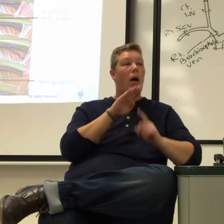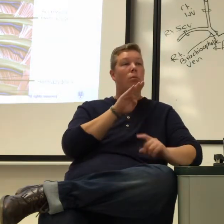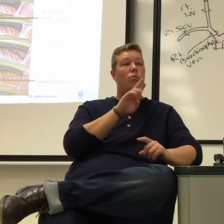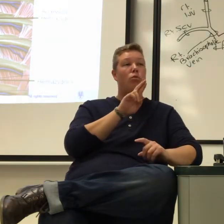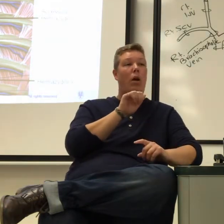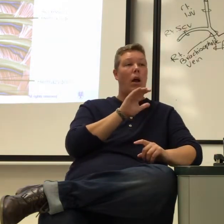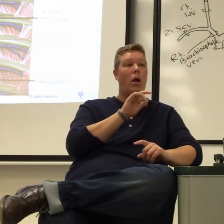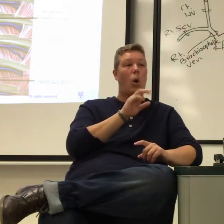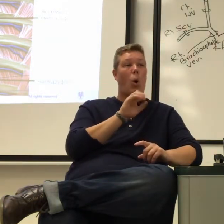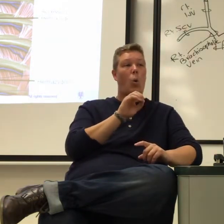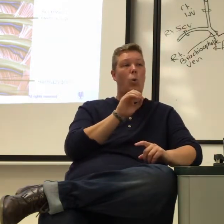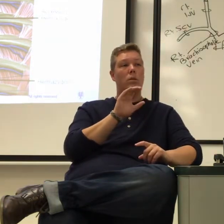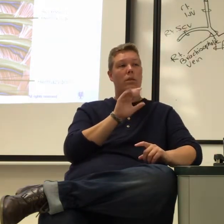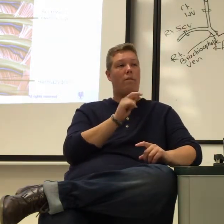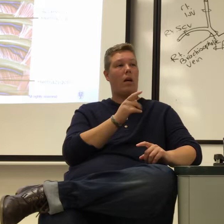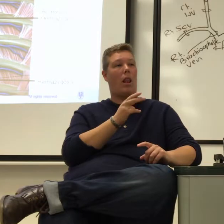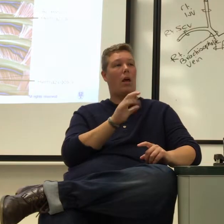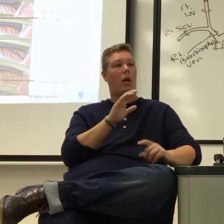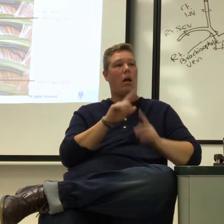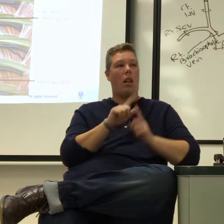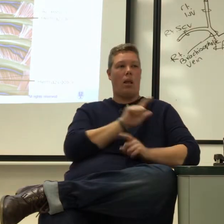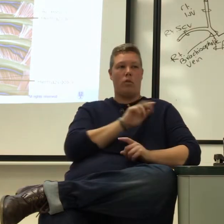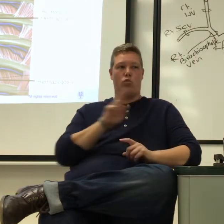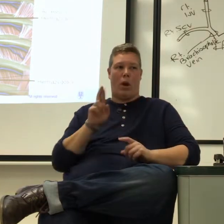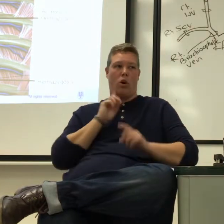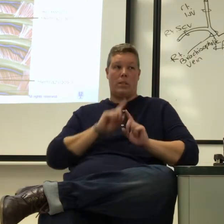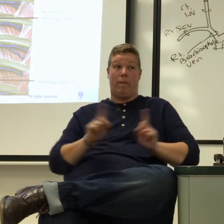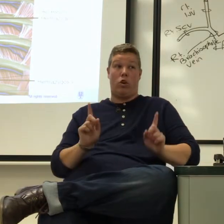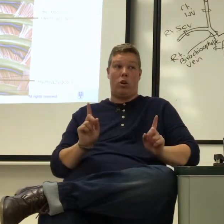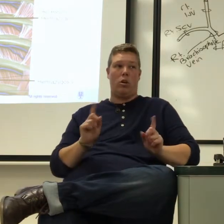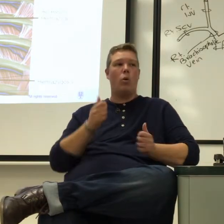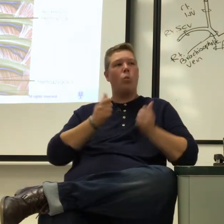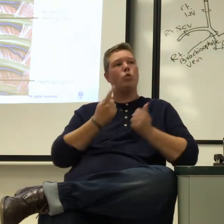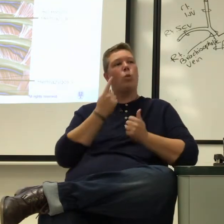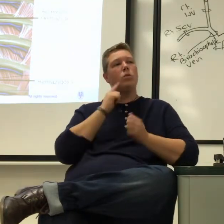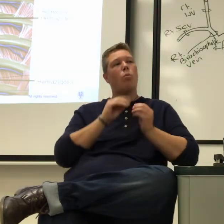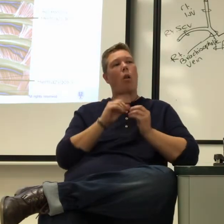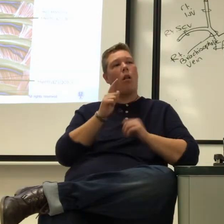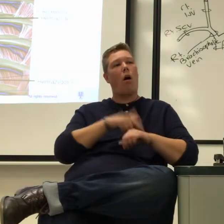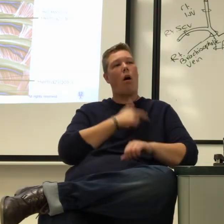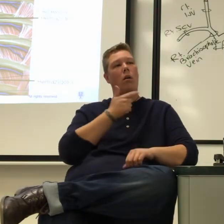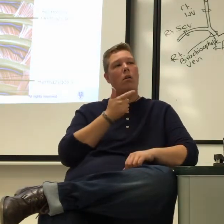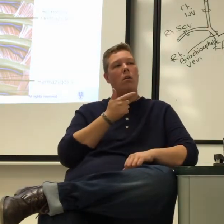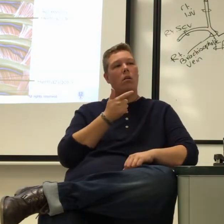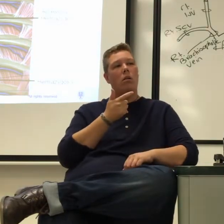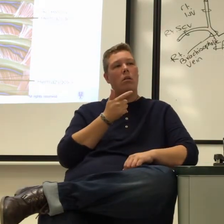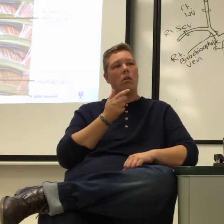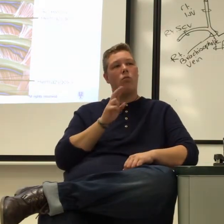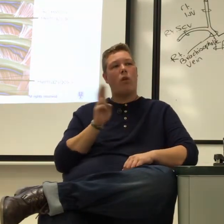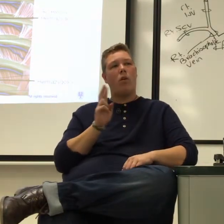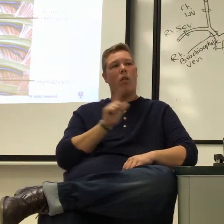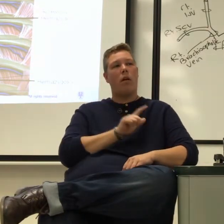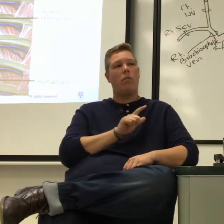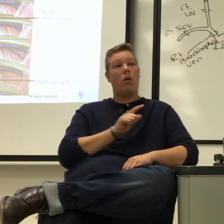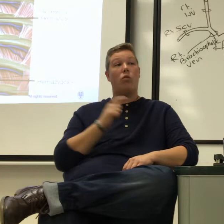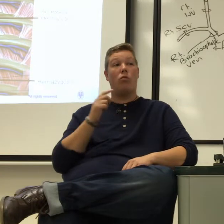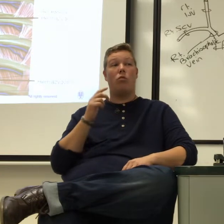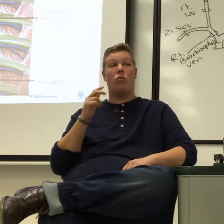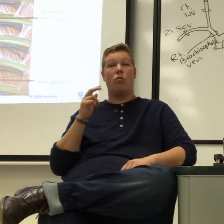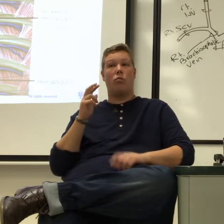are different. Now, well, just tell me this. Which one's longer? The one on the left or the one on the right?